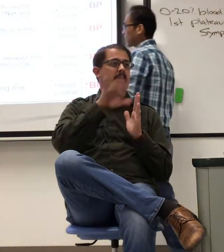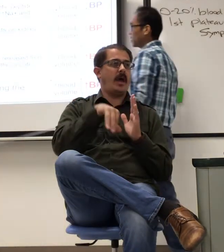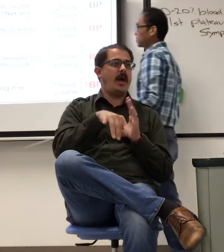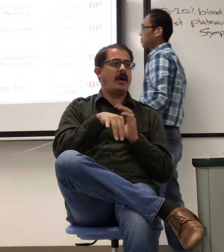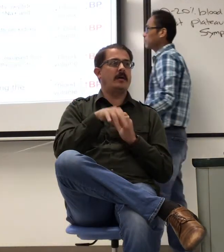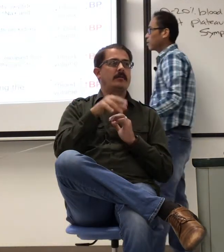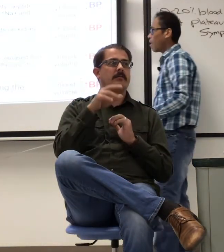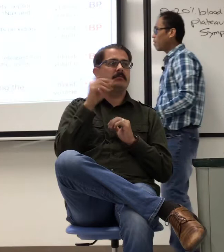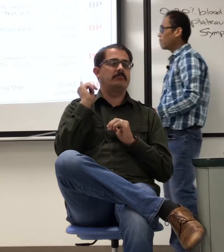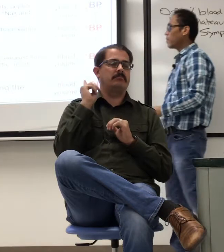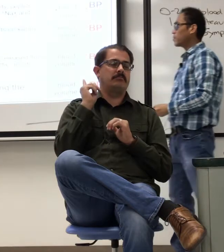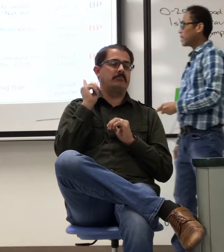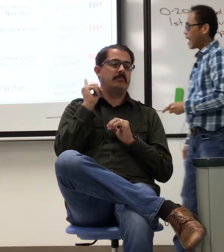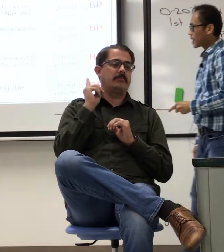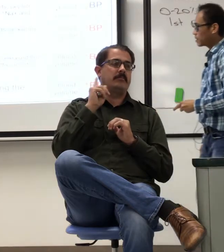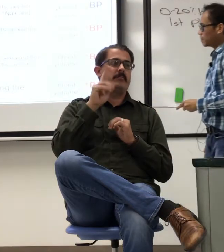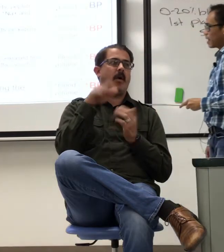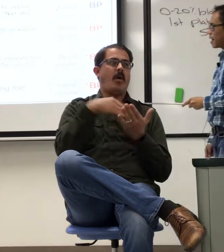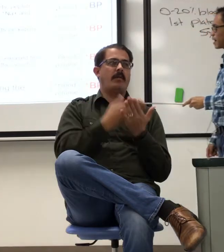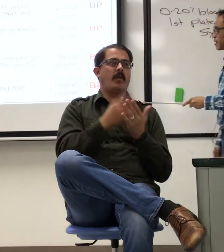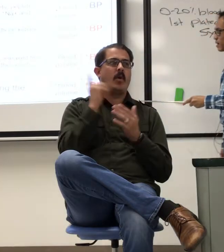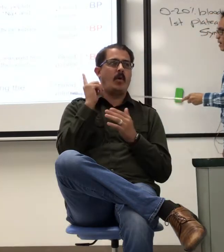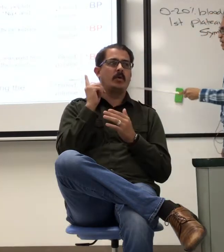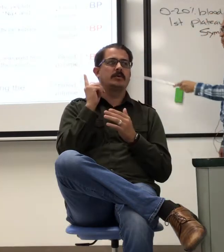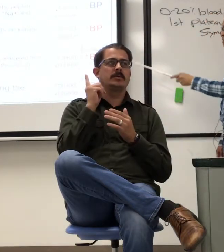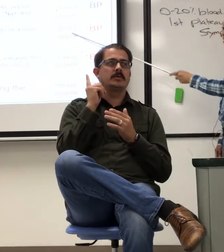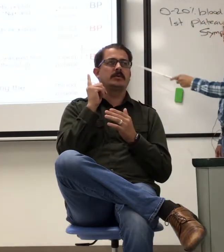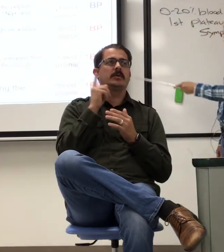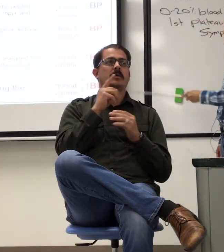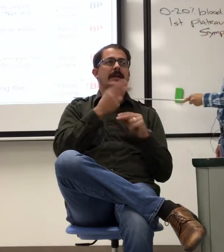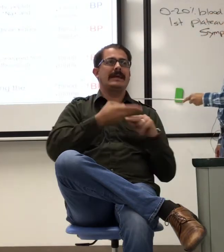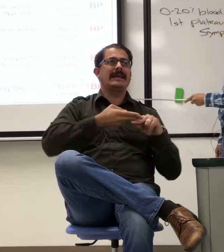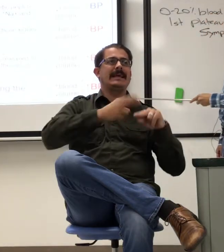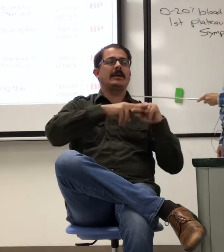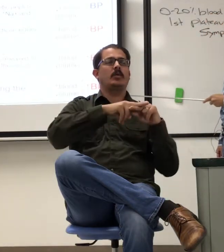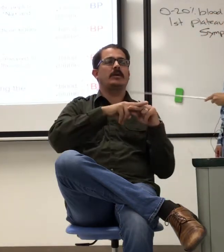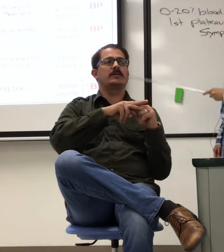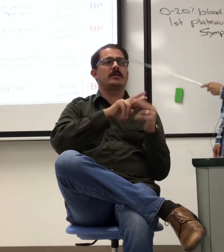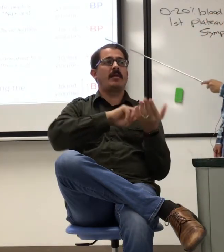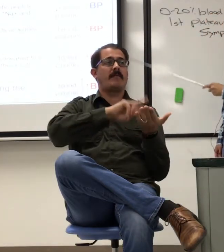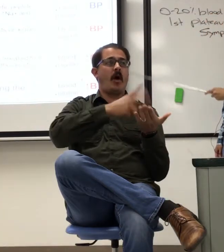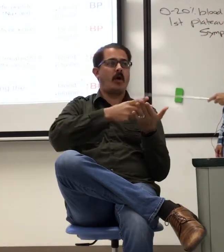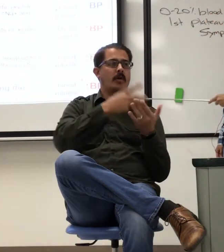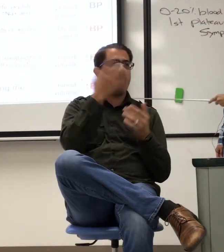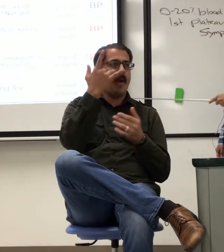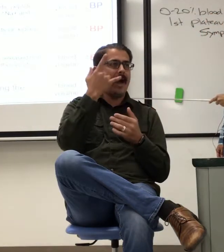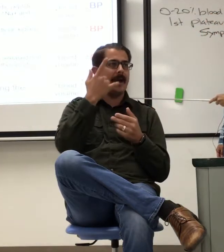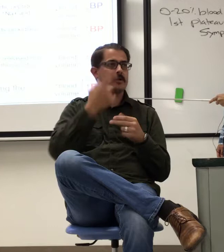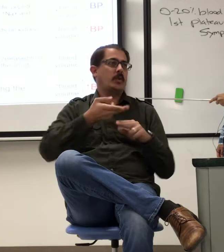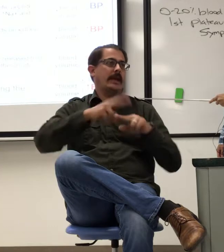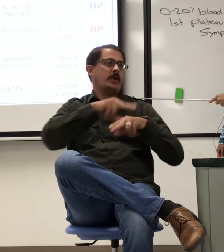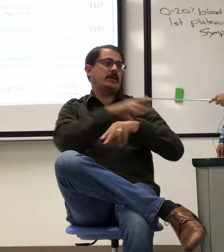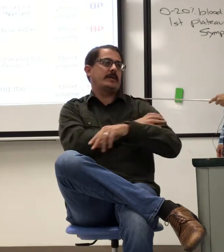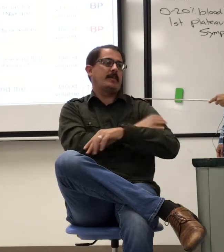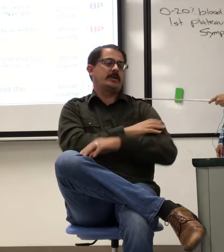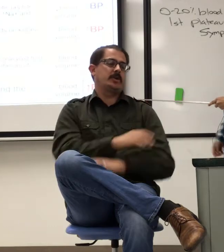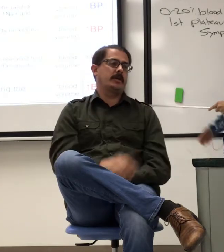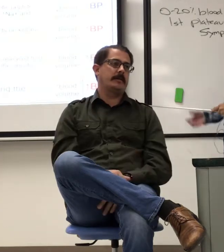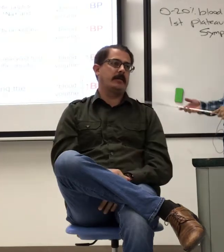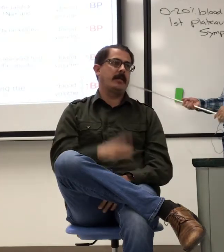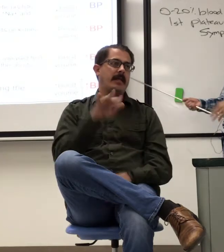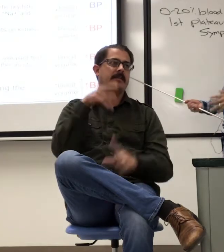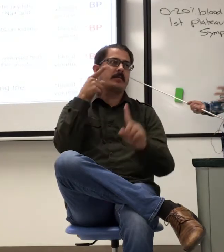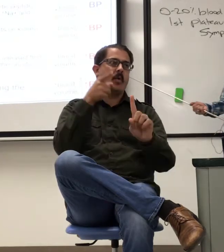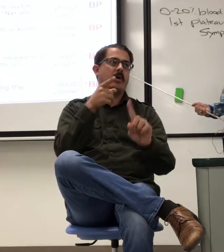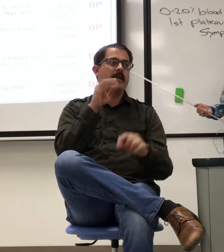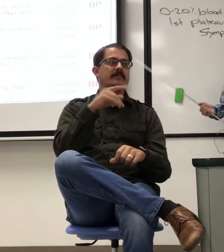RAS mechanism. All of those acted by increasing the blood volume to increase blood pressure. Okay. So that's